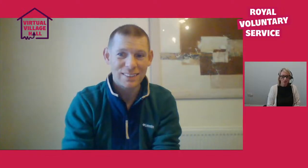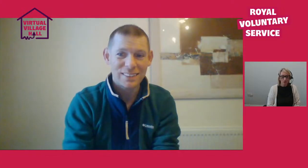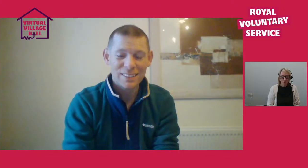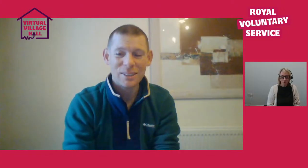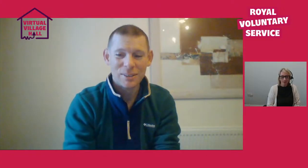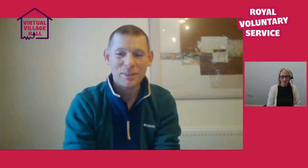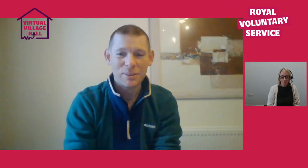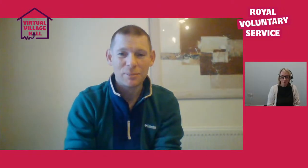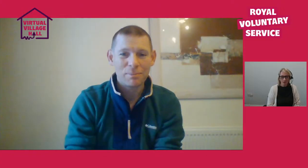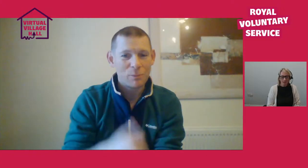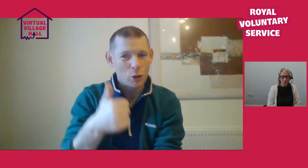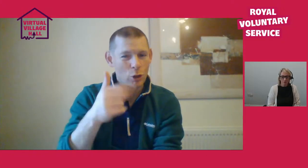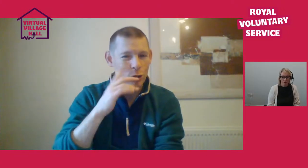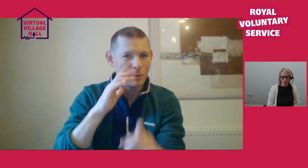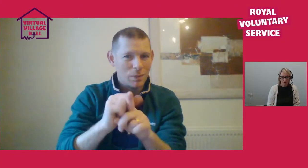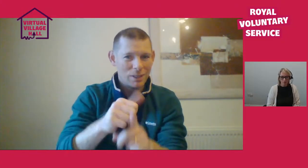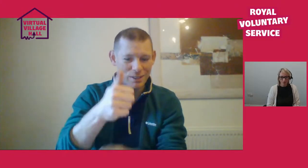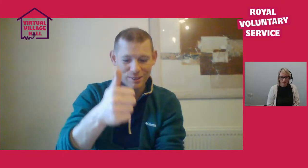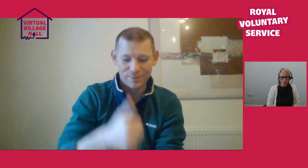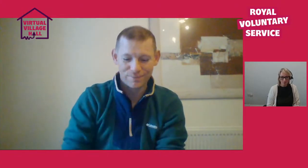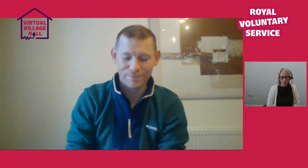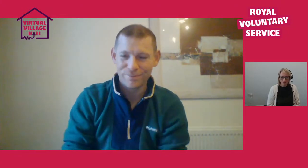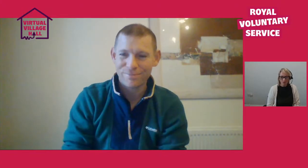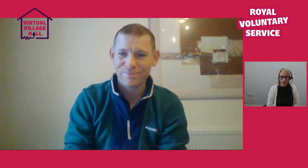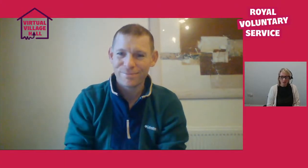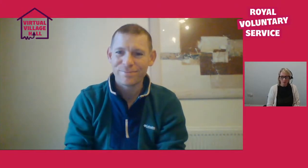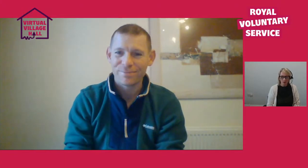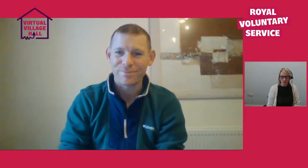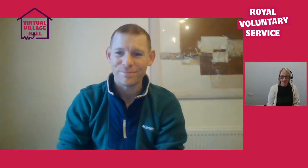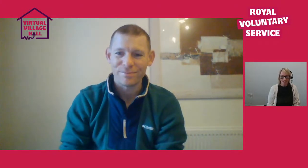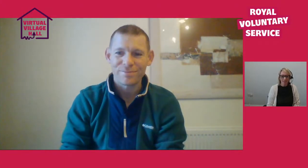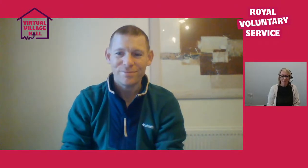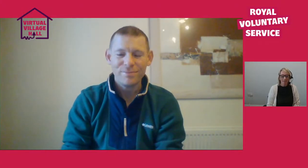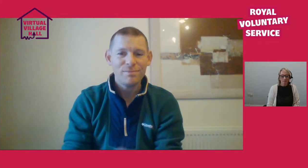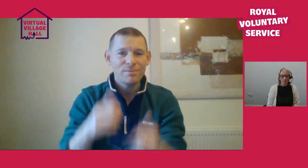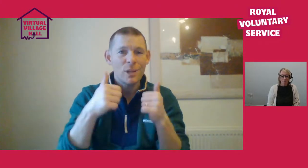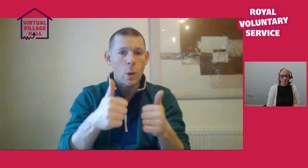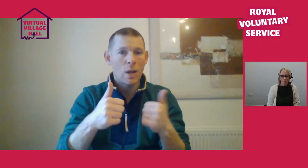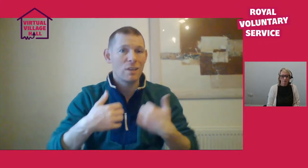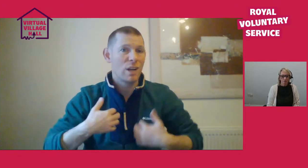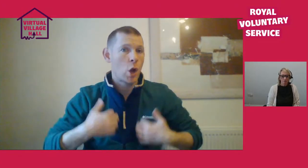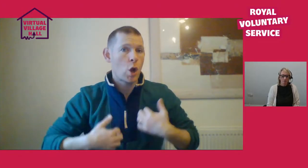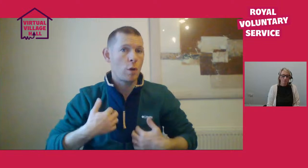They do look quite similar, and I never really thought about that before. So well spotted.